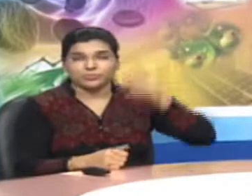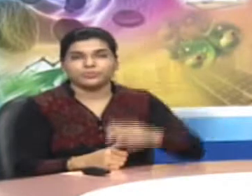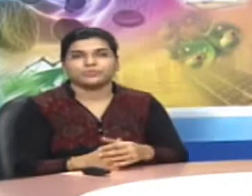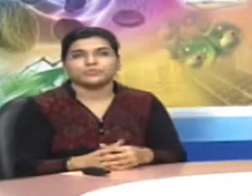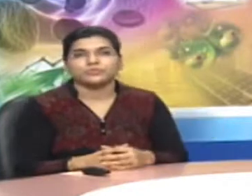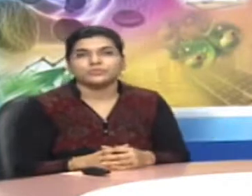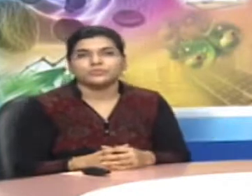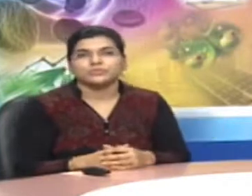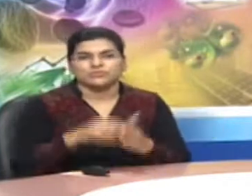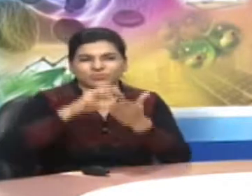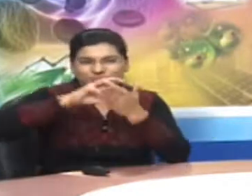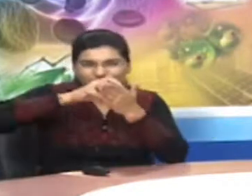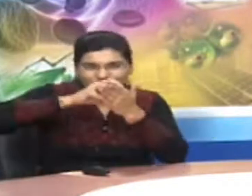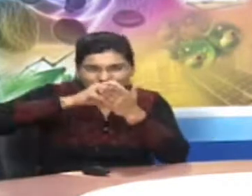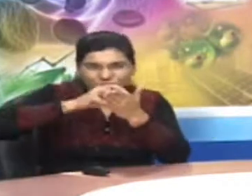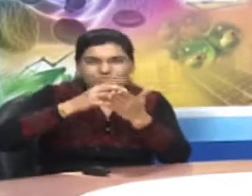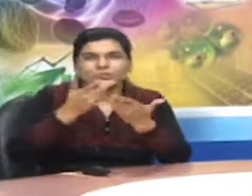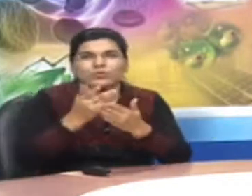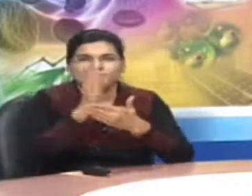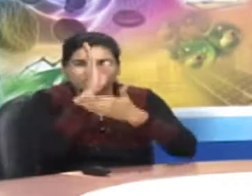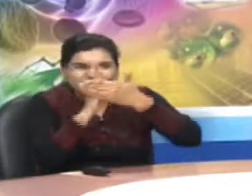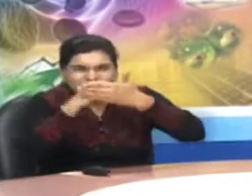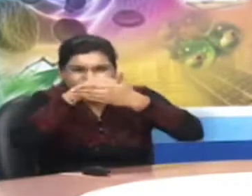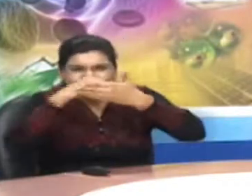Second, you can insert a chart.